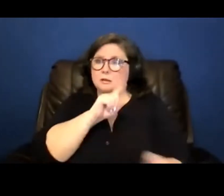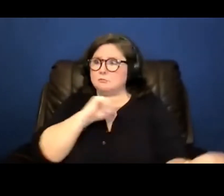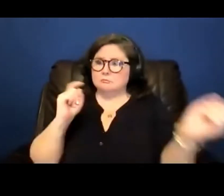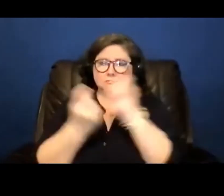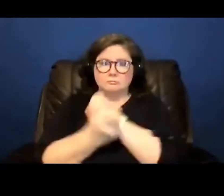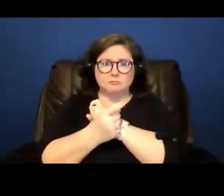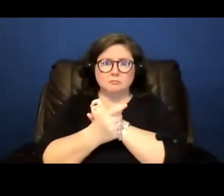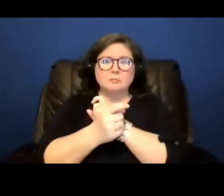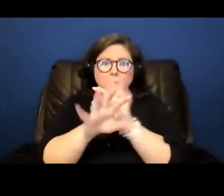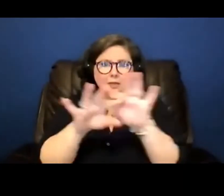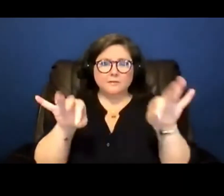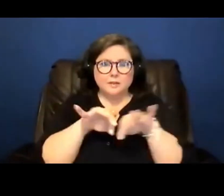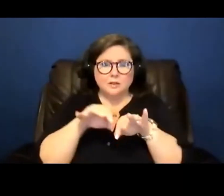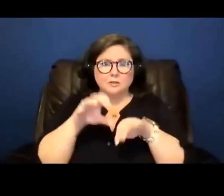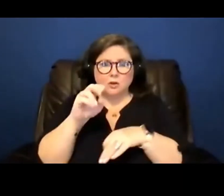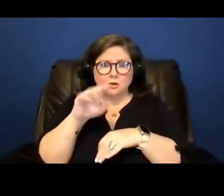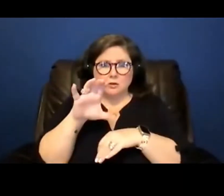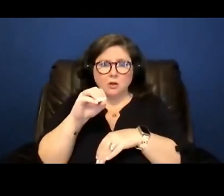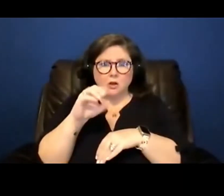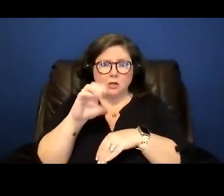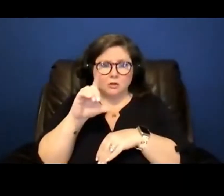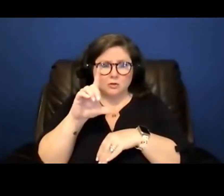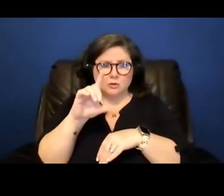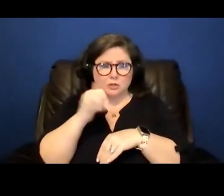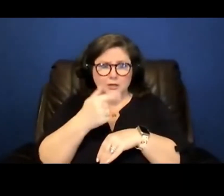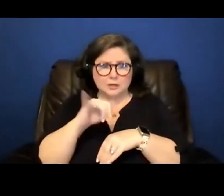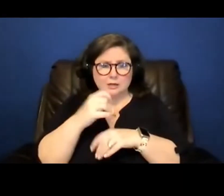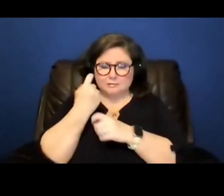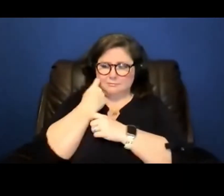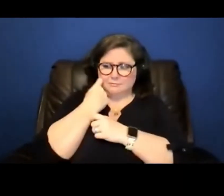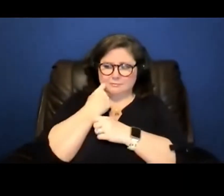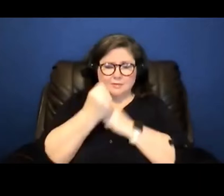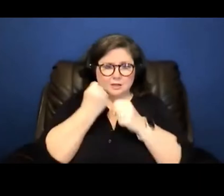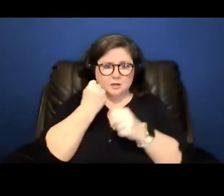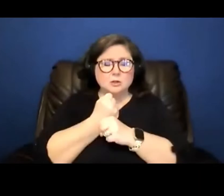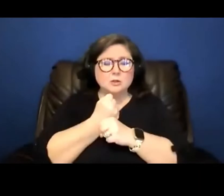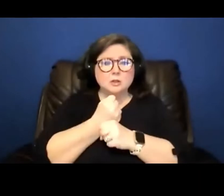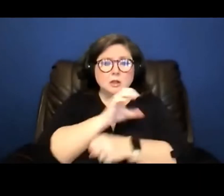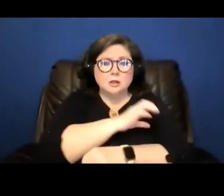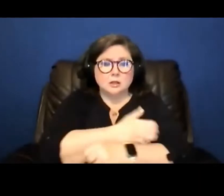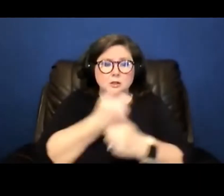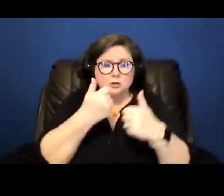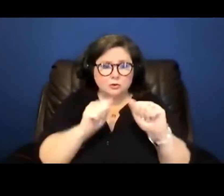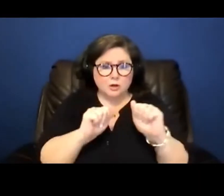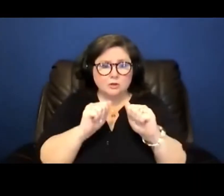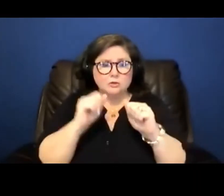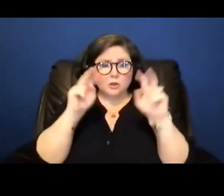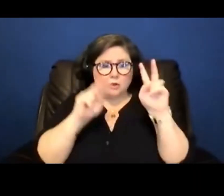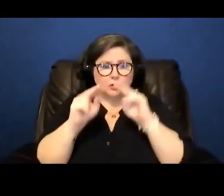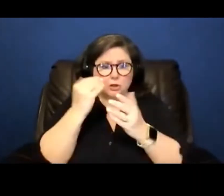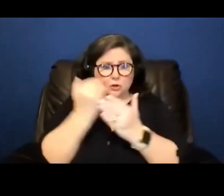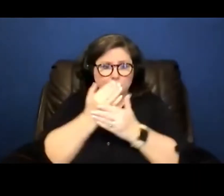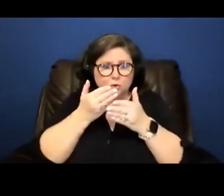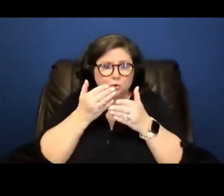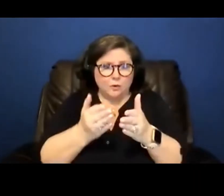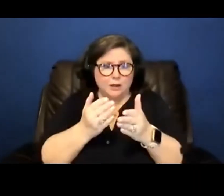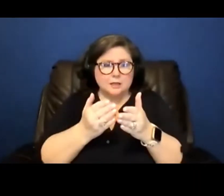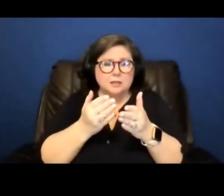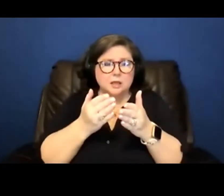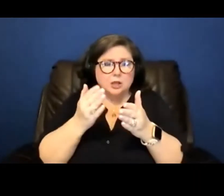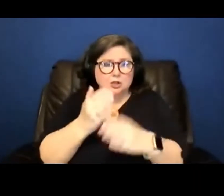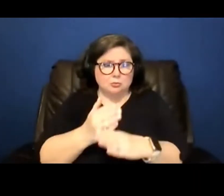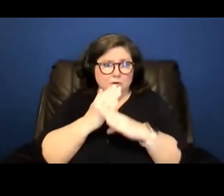of oncology in the past few years. Clinical trials look at new ways to prevent, detect, or treat